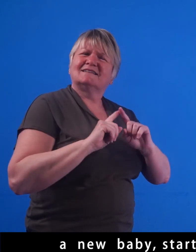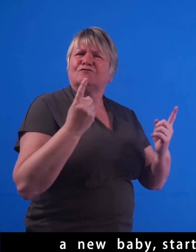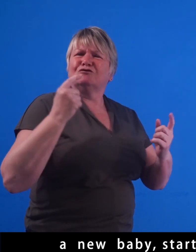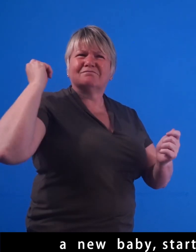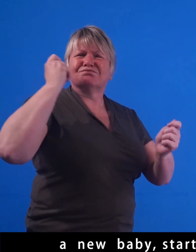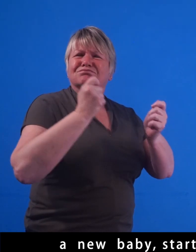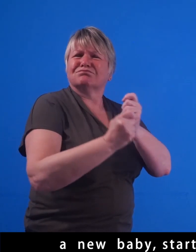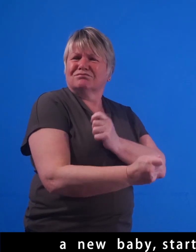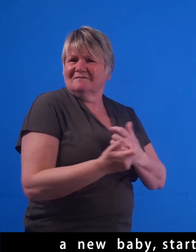changed.